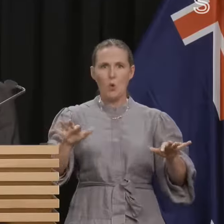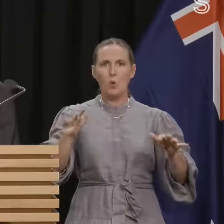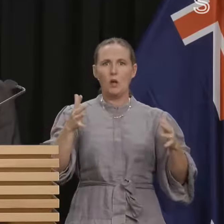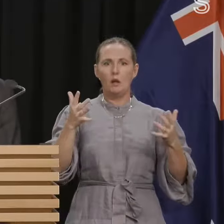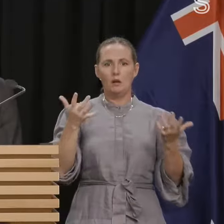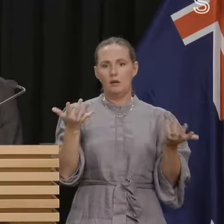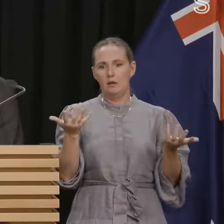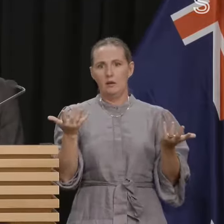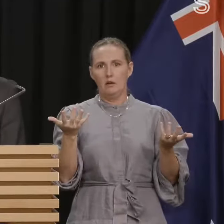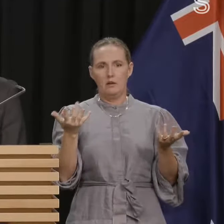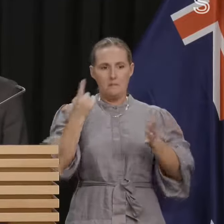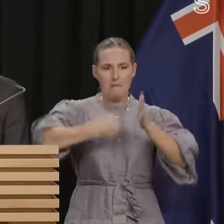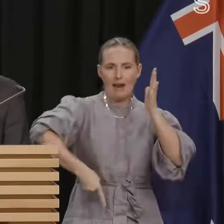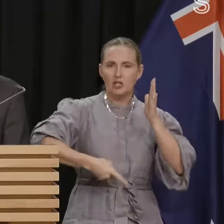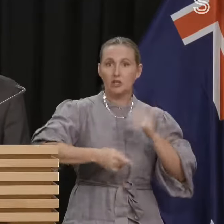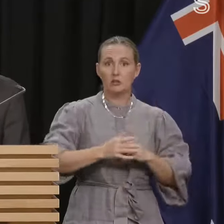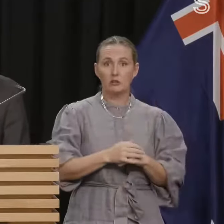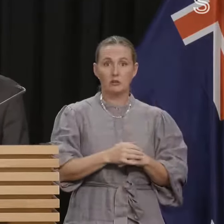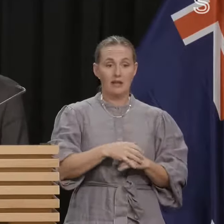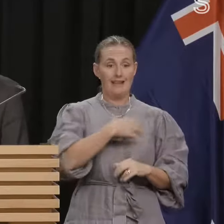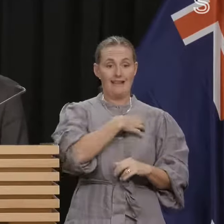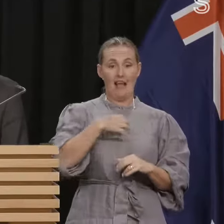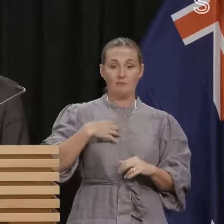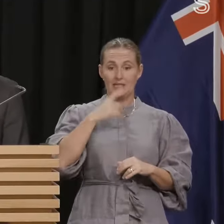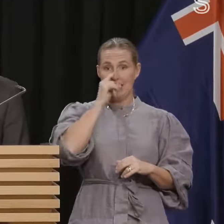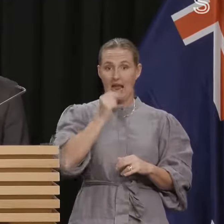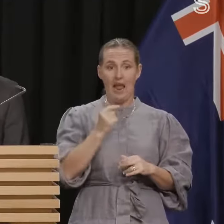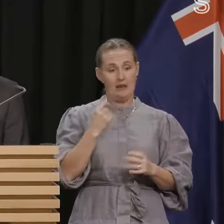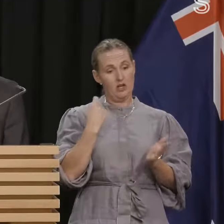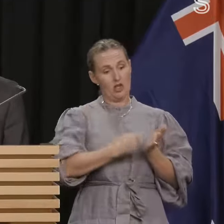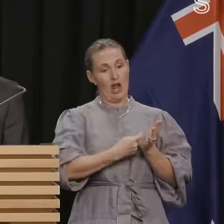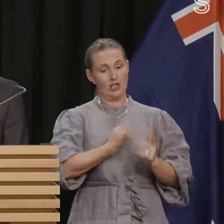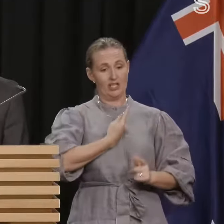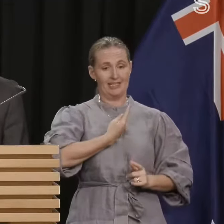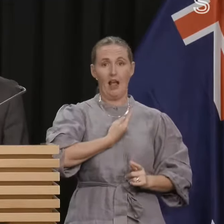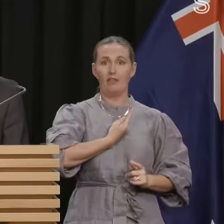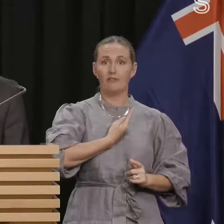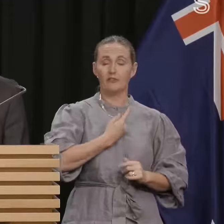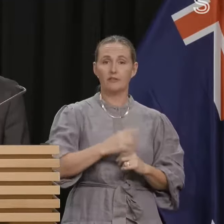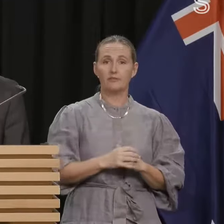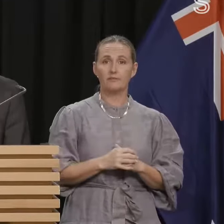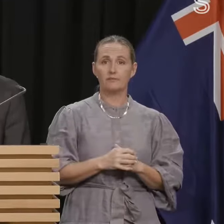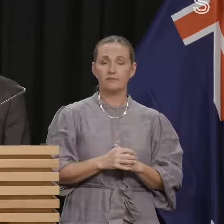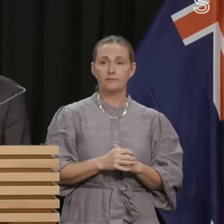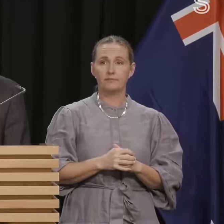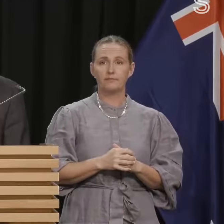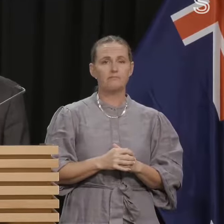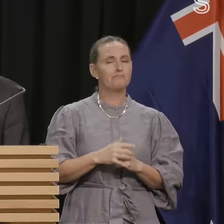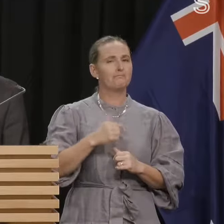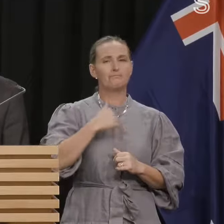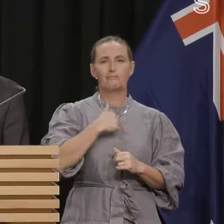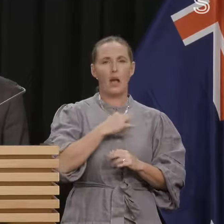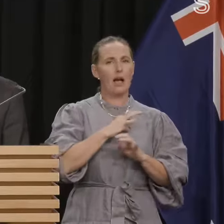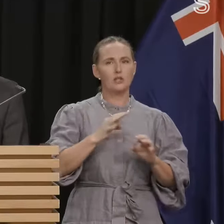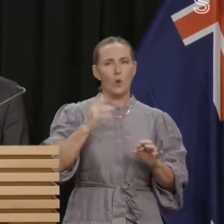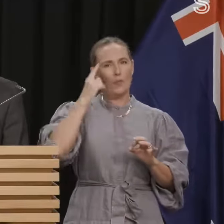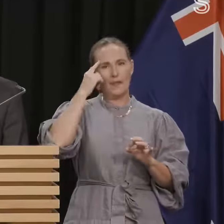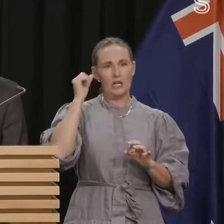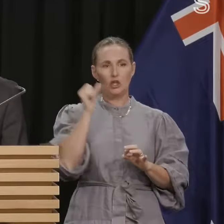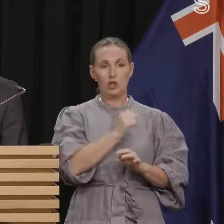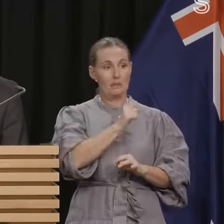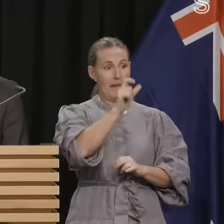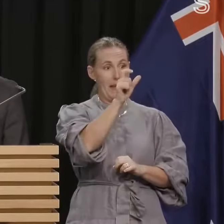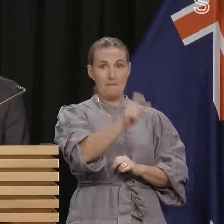penalty. Ultimately government can charge itself things. I would be opposed to it being personalised